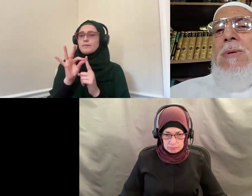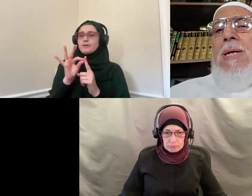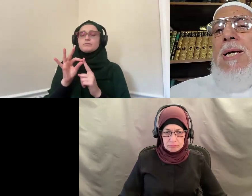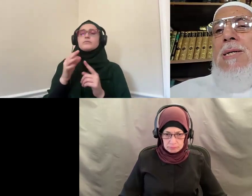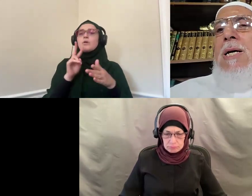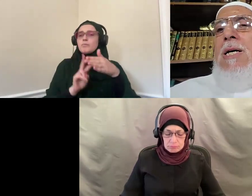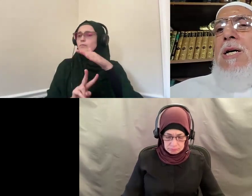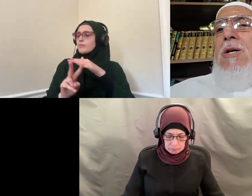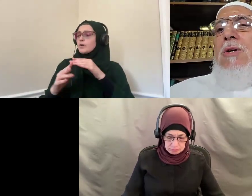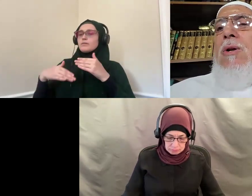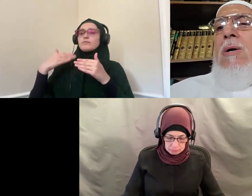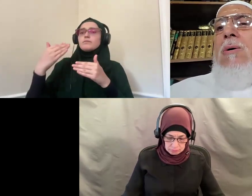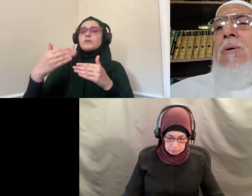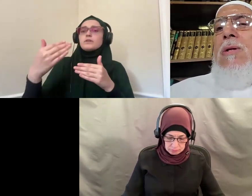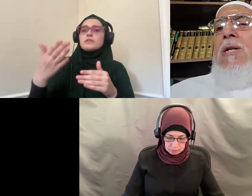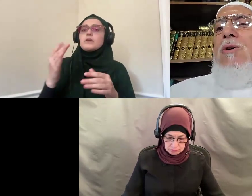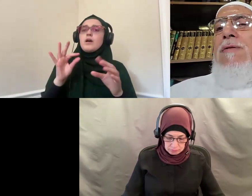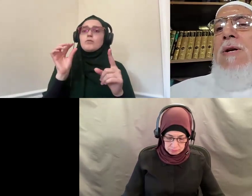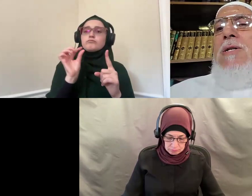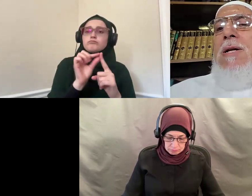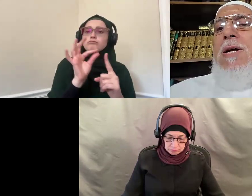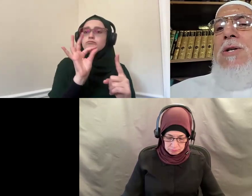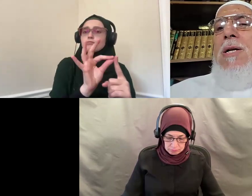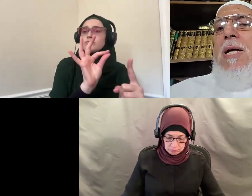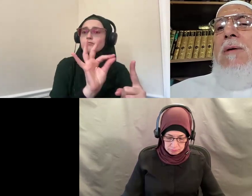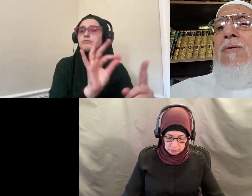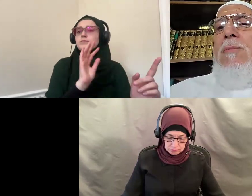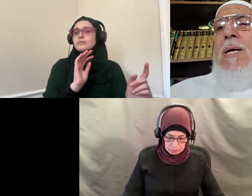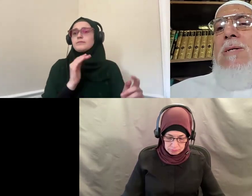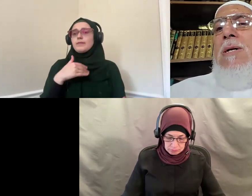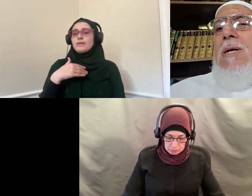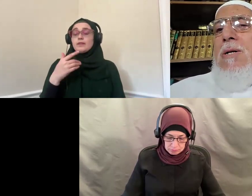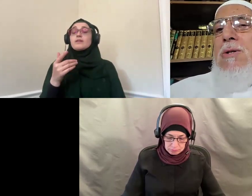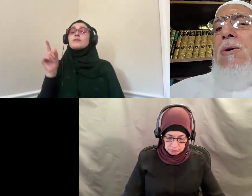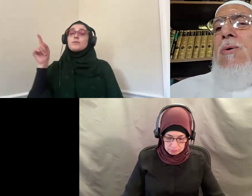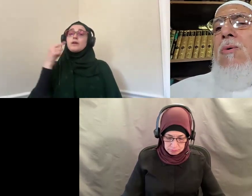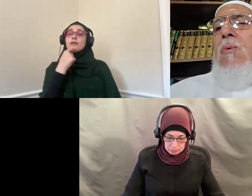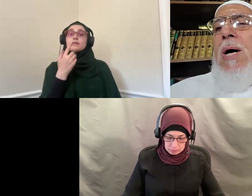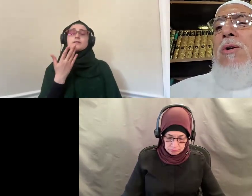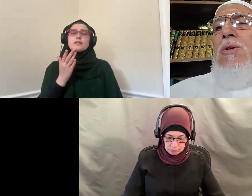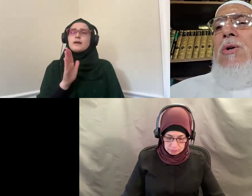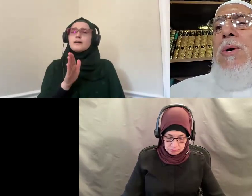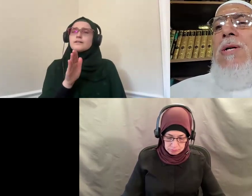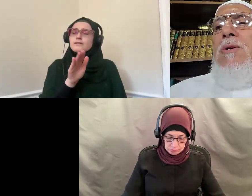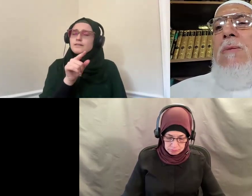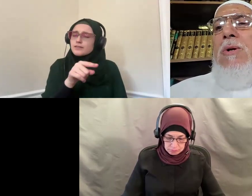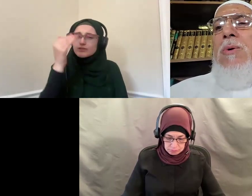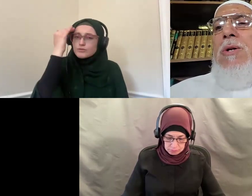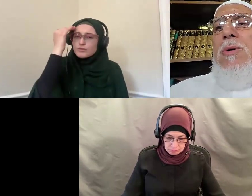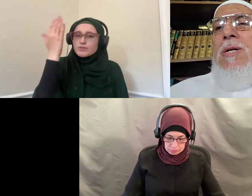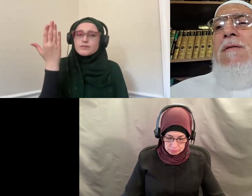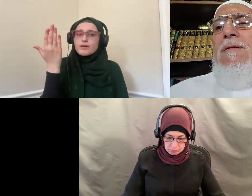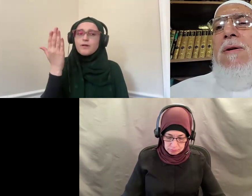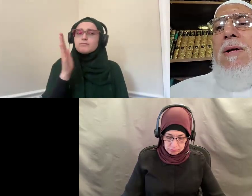So Allah subhanahu wa ta'ala is saying, you know that your first creation came from dust. So why don't you reason